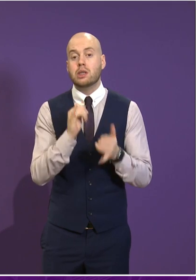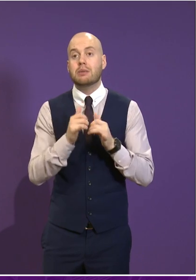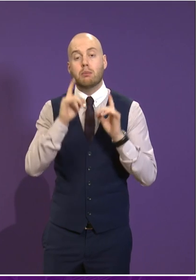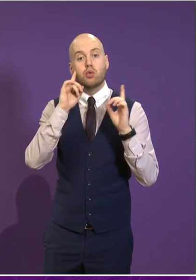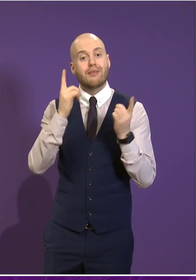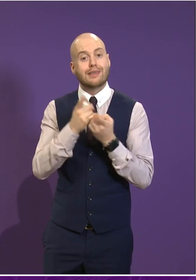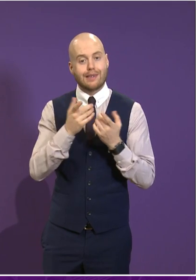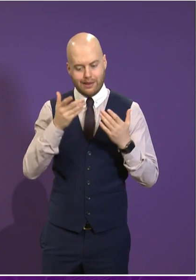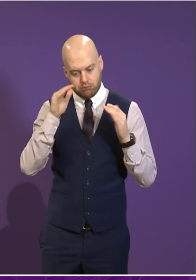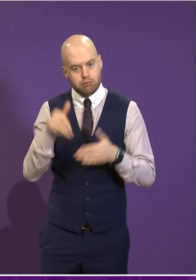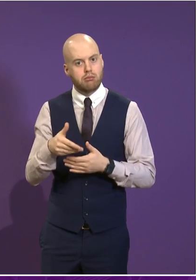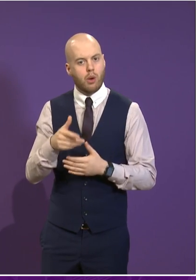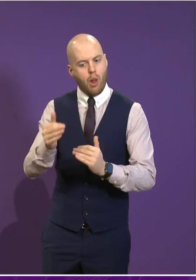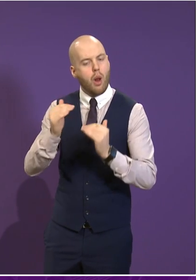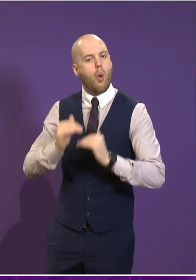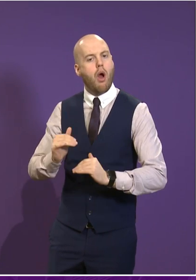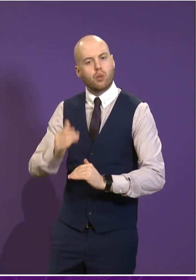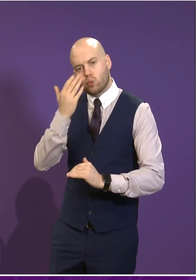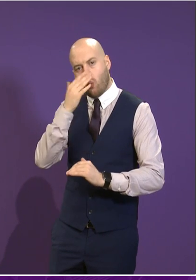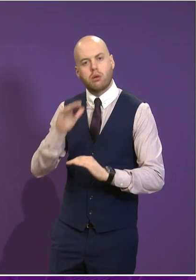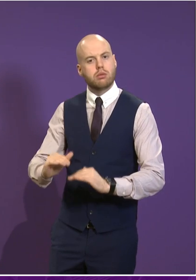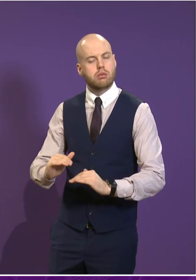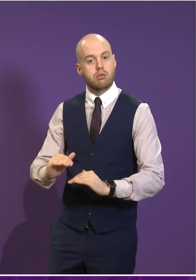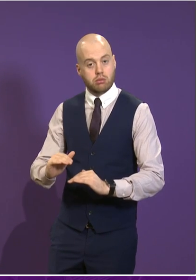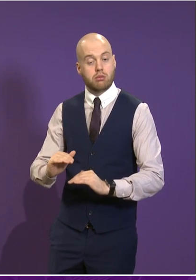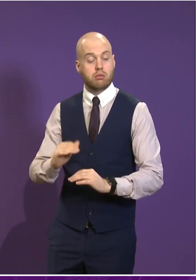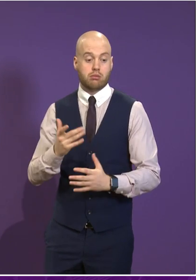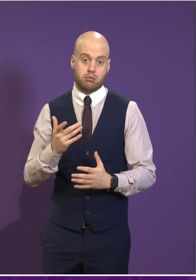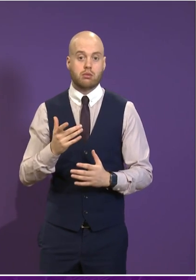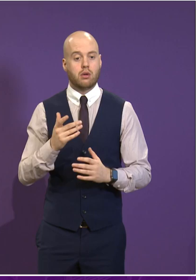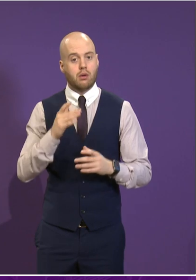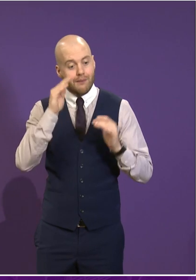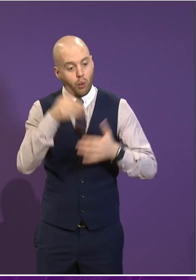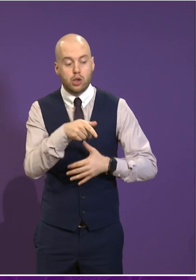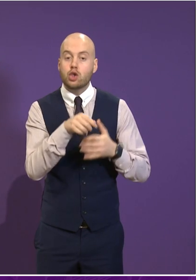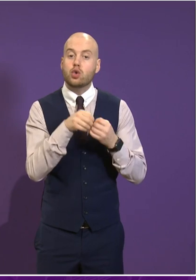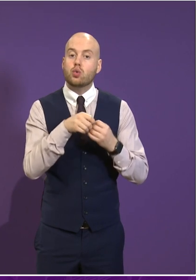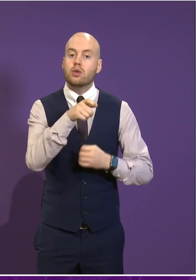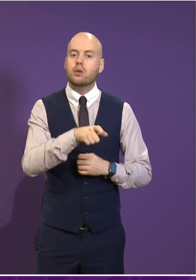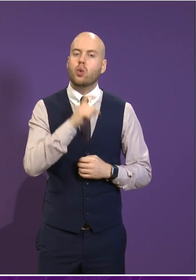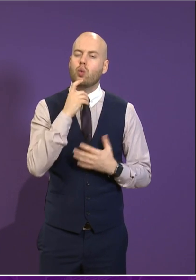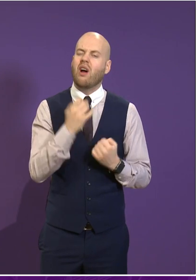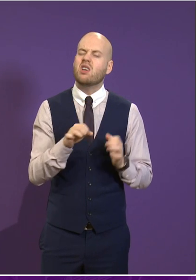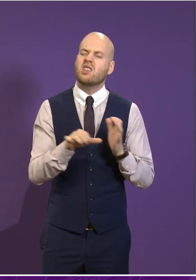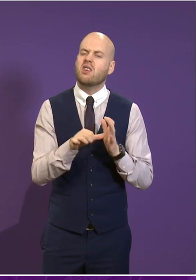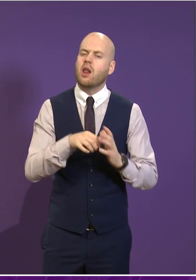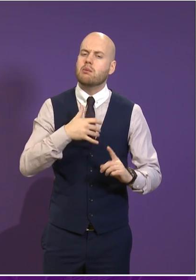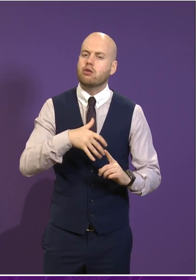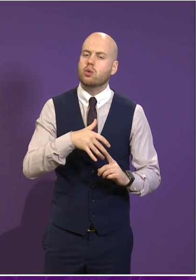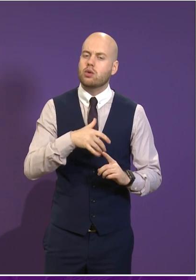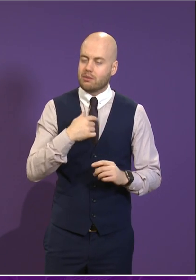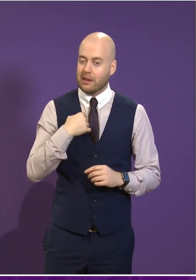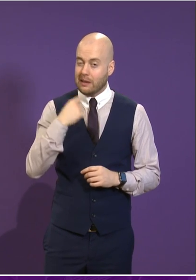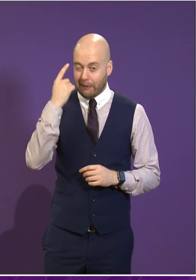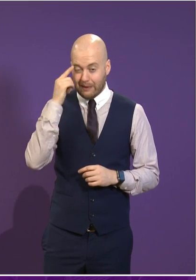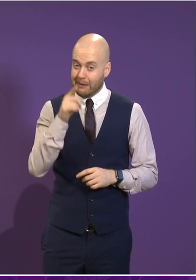flags that would identify a student that might have different circumstances. But that system exists, I would say, in the majority of Scottish universities. And